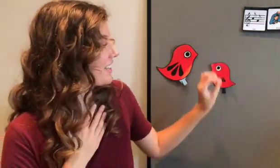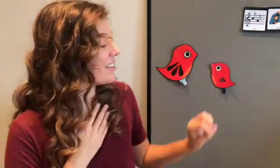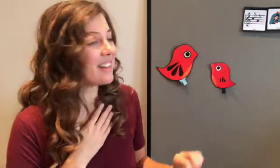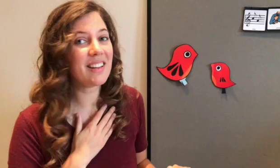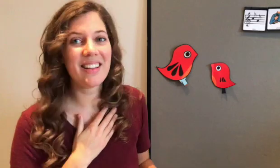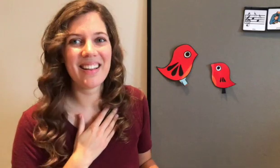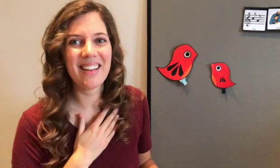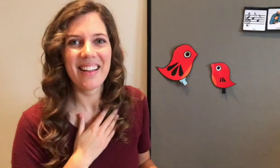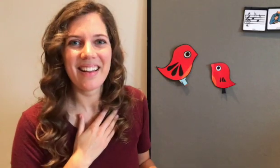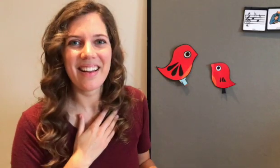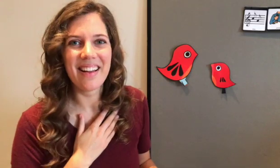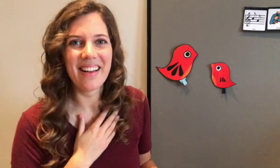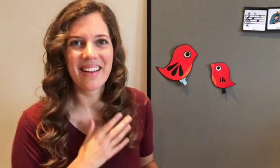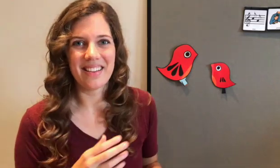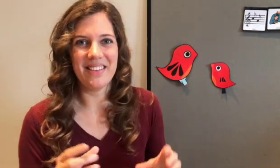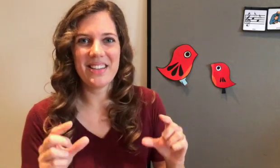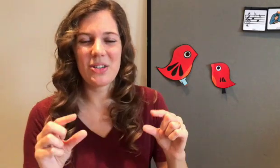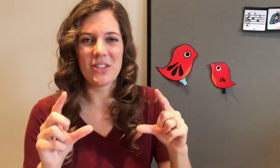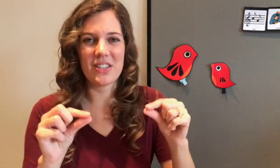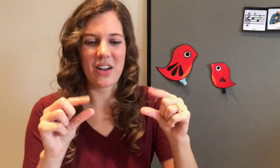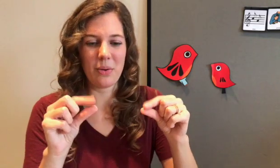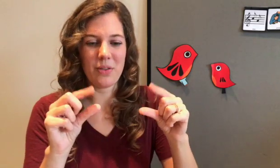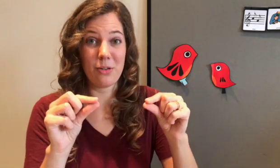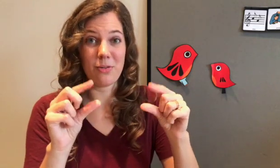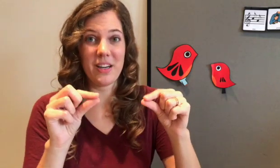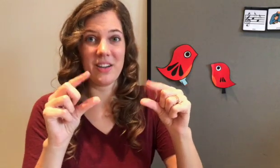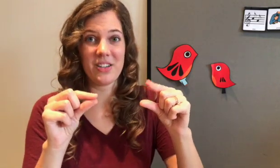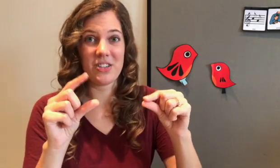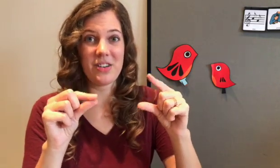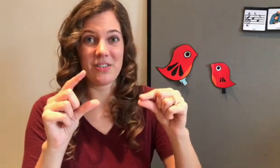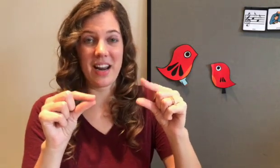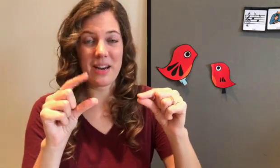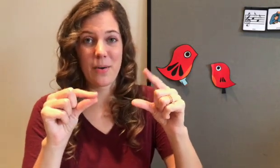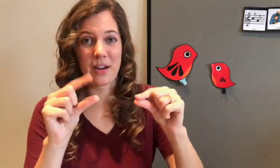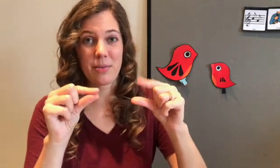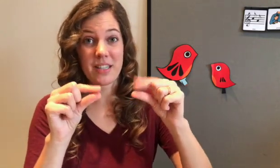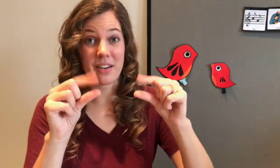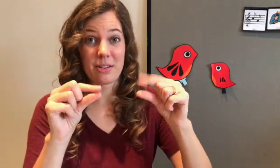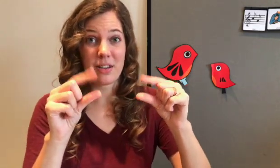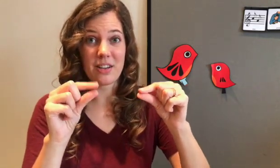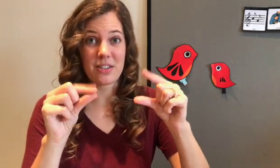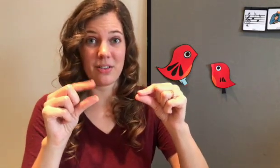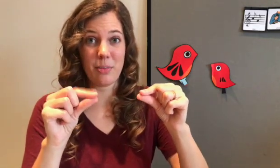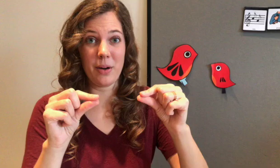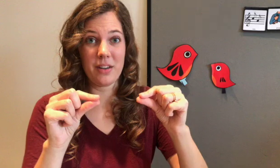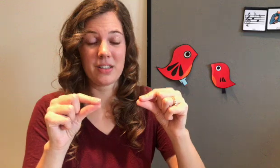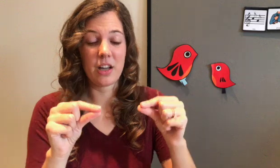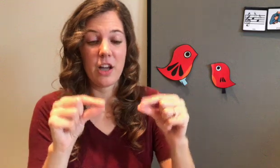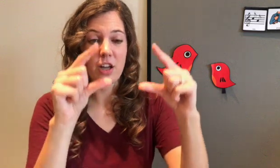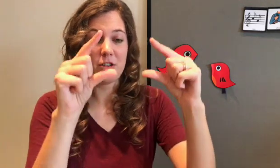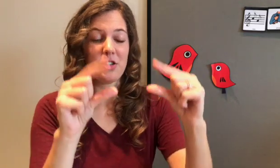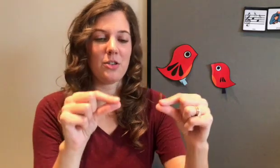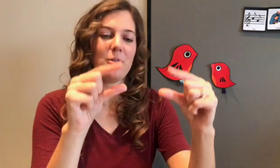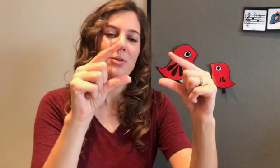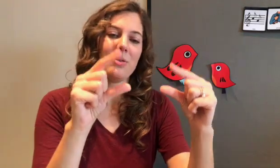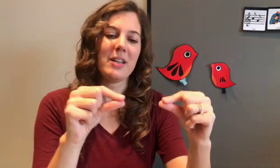Jill. You can do this song with your fingers too. Ready? We're going to pretend our fingers are the birds. Two